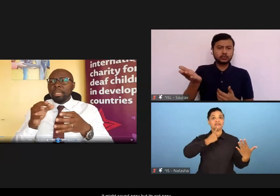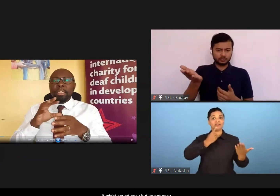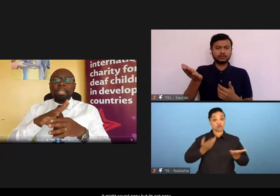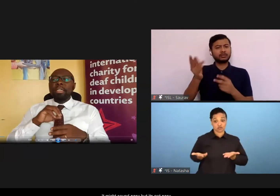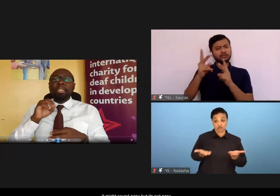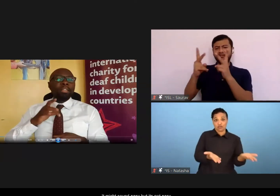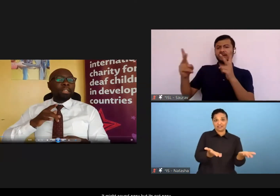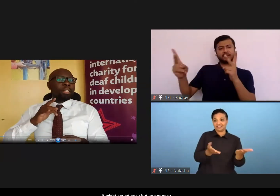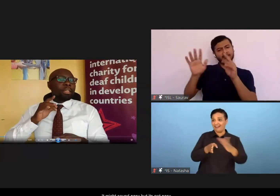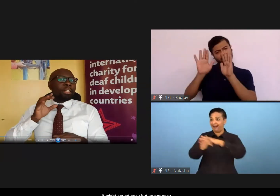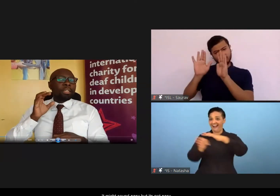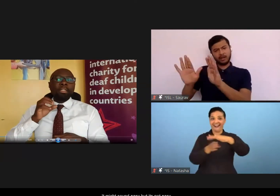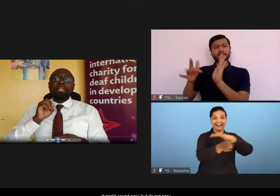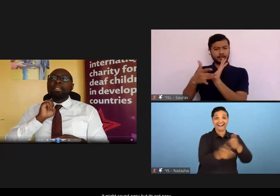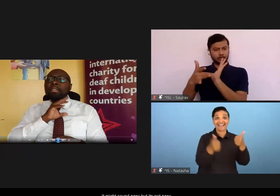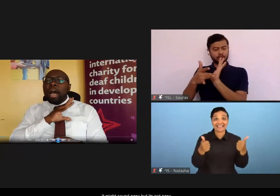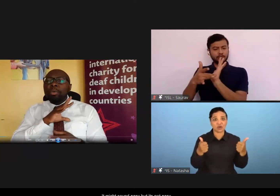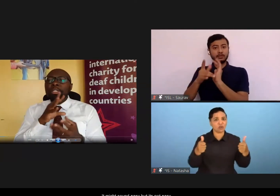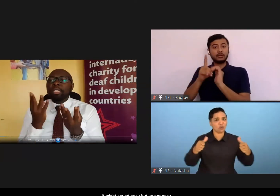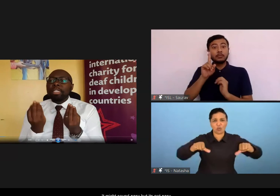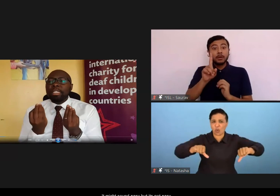the community,